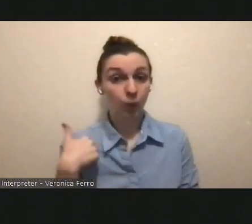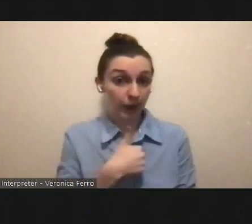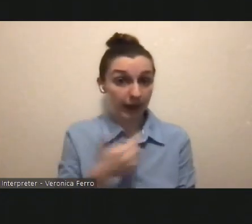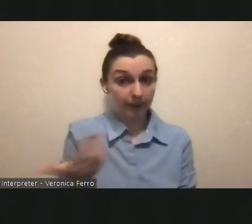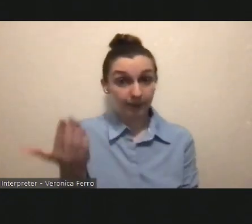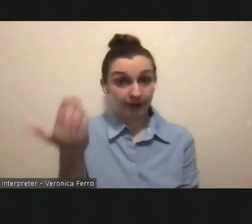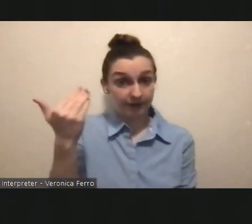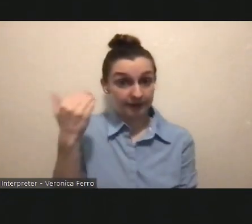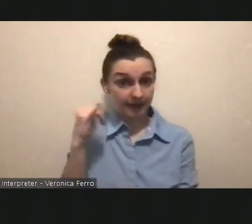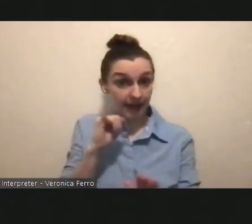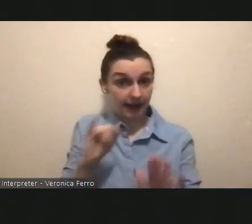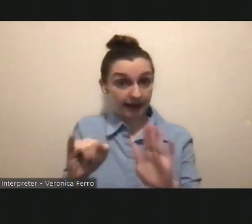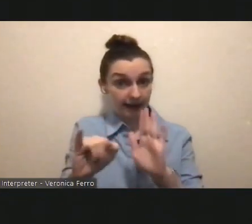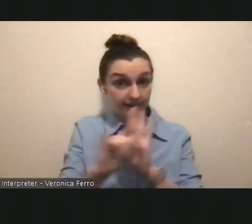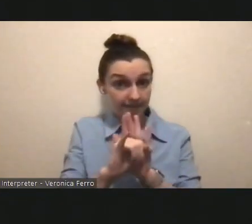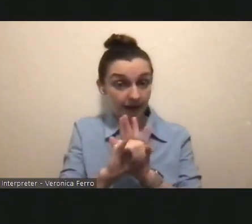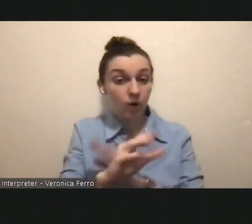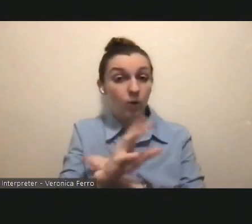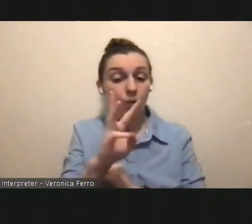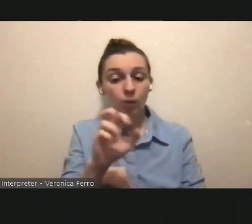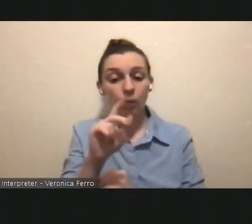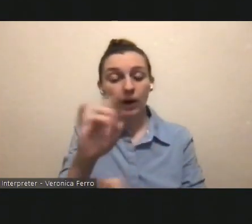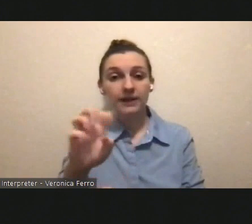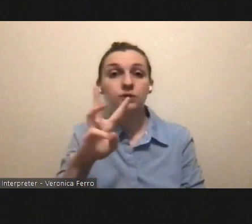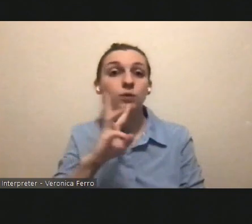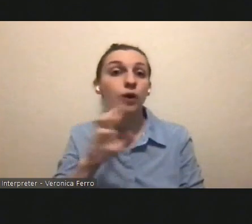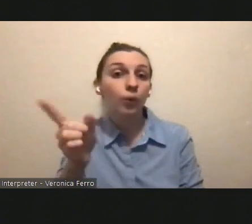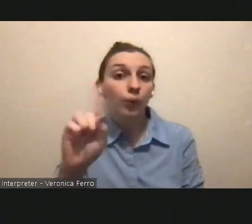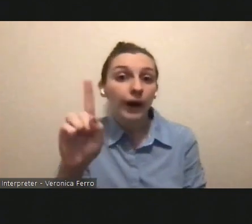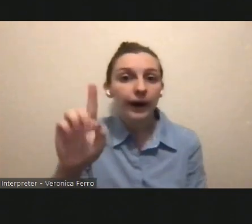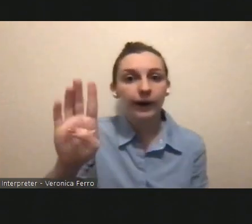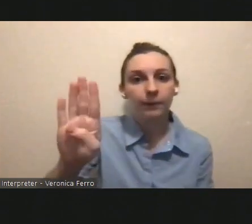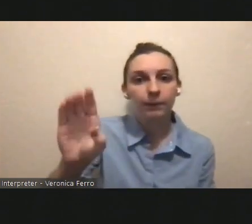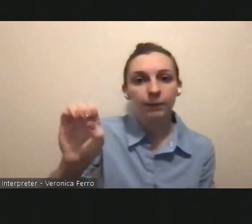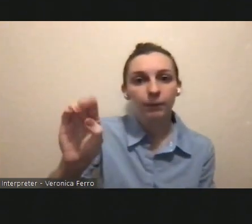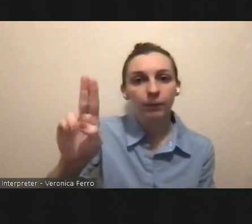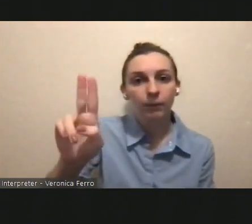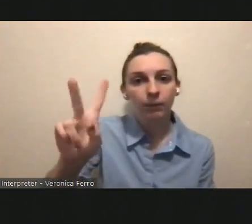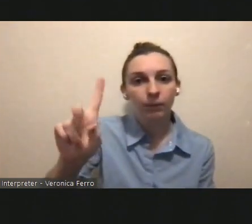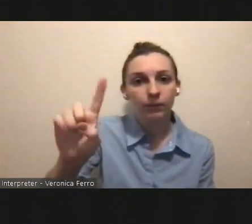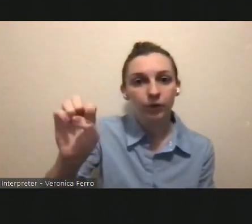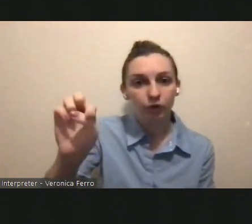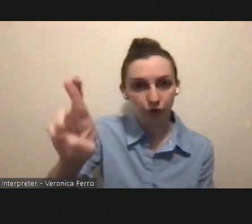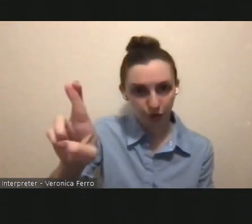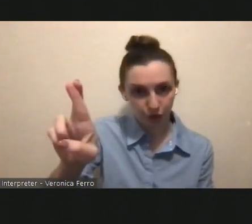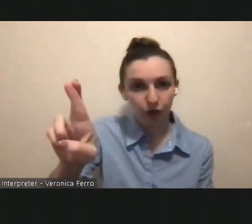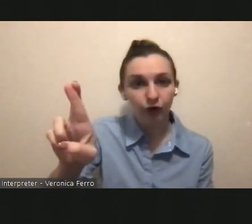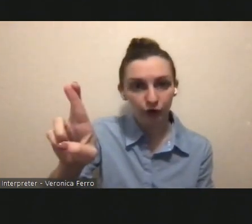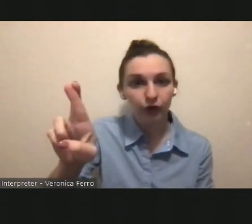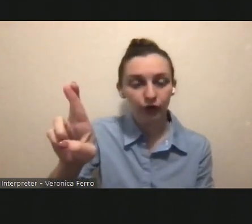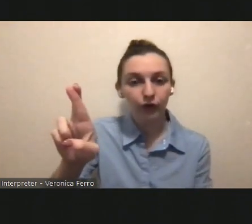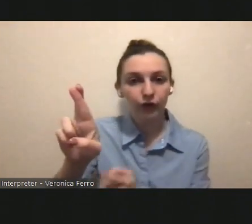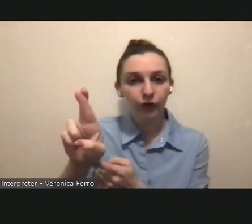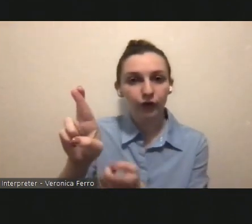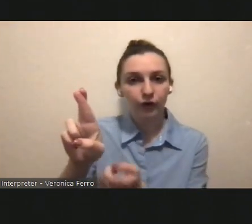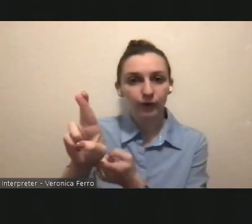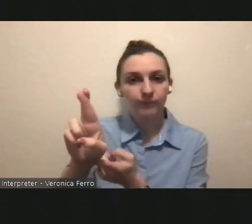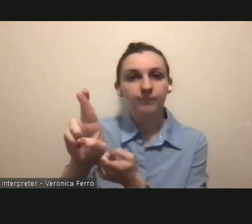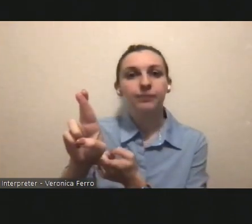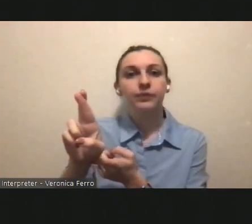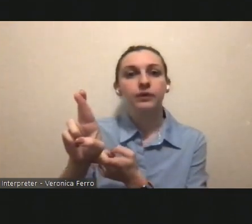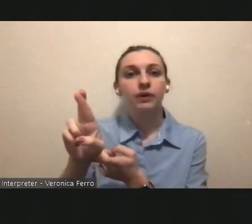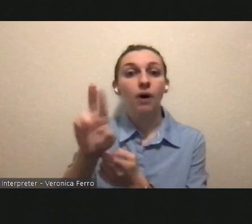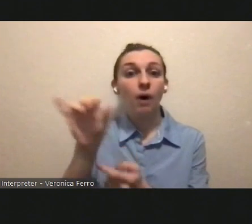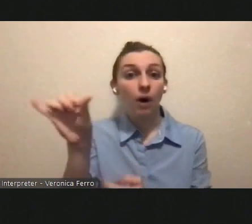Omicron in wastewater in Boulder, and that was identified again with our most recent sampling. In addition to that, the wastewater system